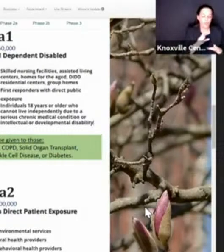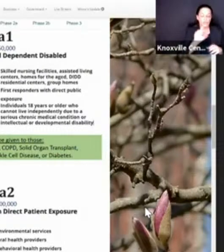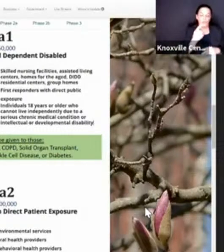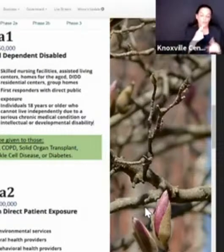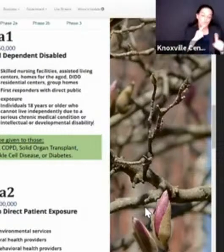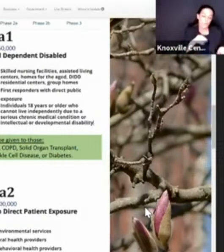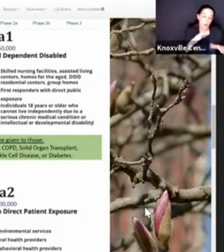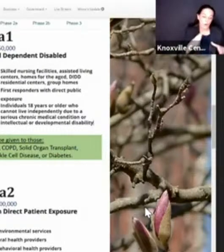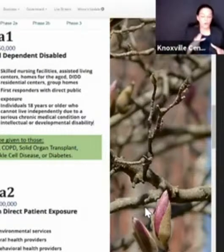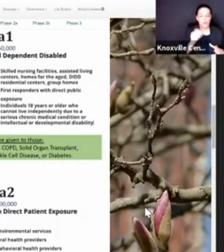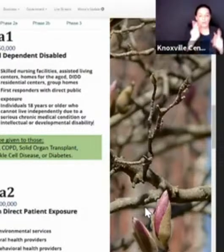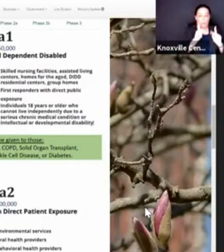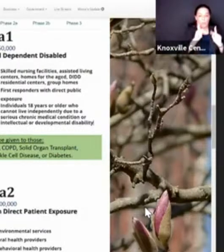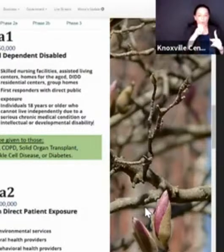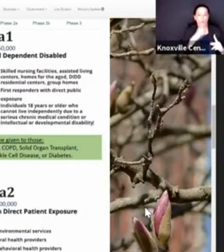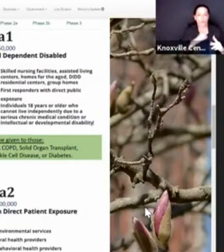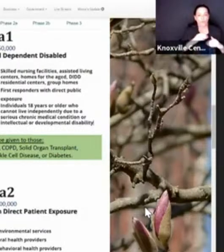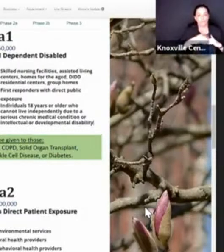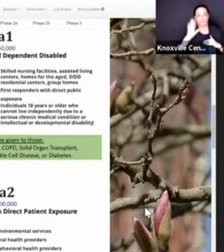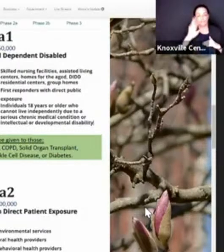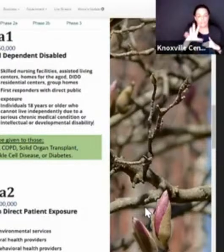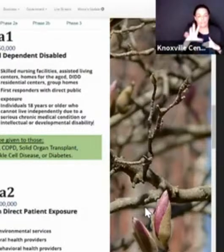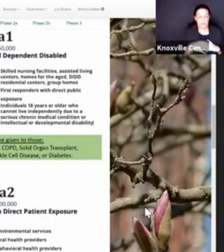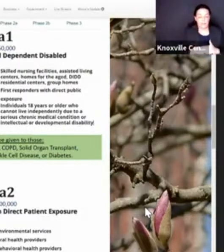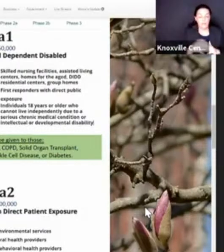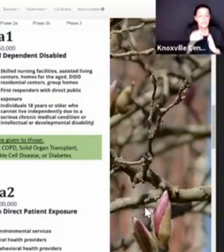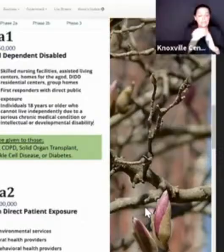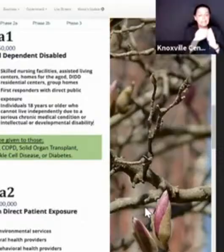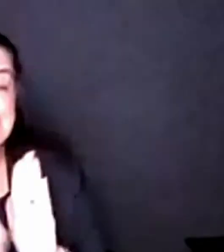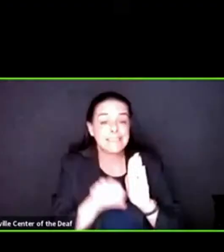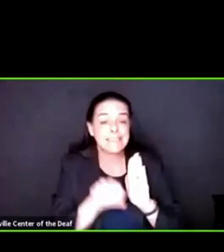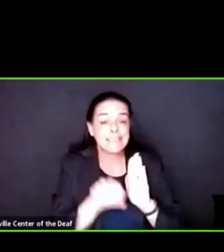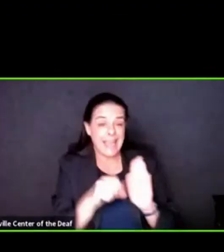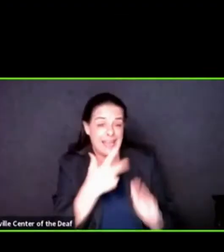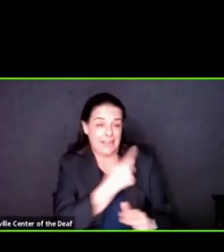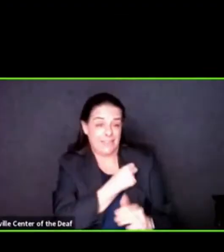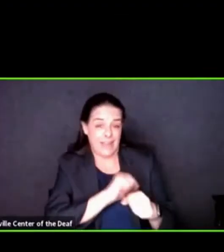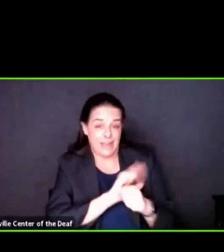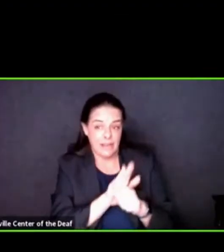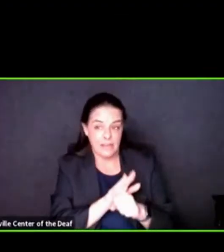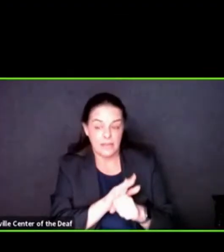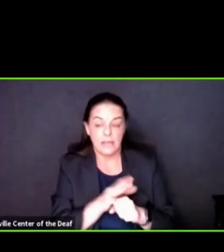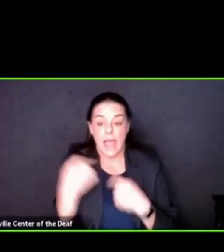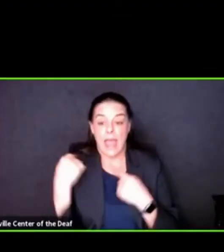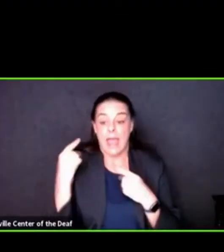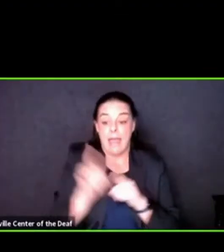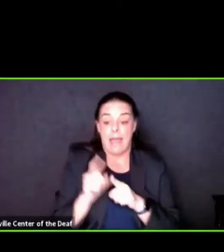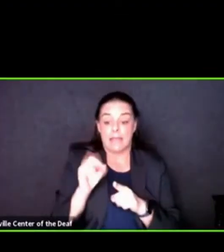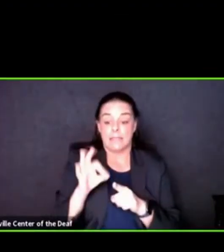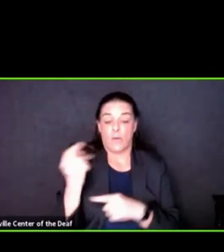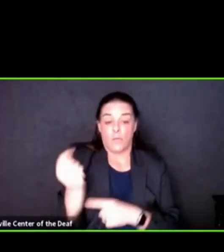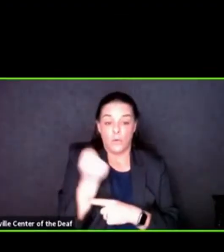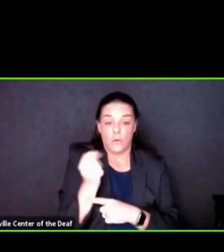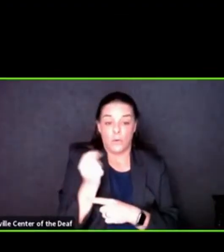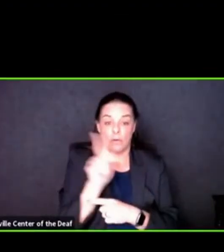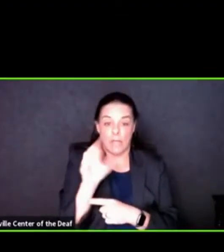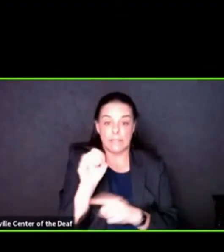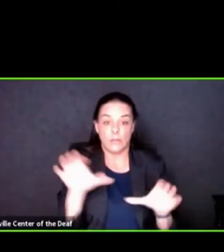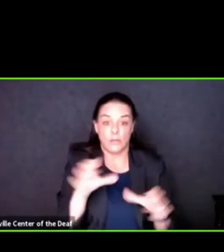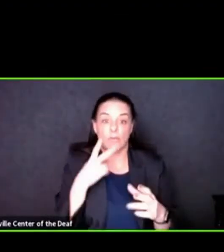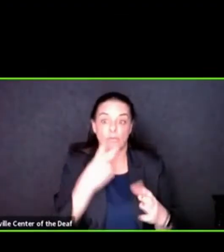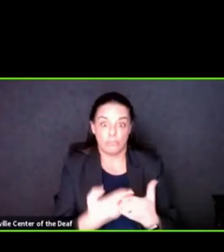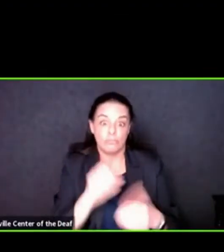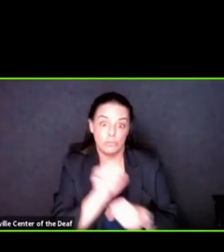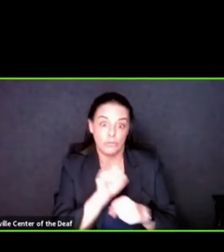Looking at the statewide numbers for vaccination, as of Tuesday, Knox County is doing very well with administering vaccines to